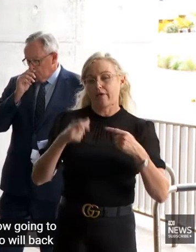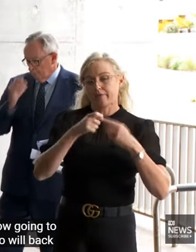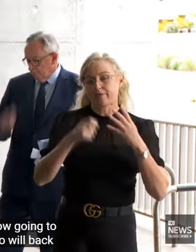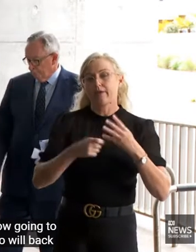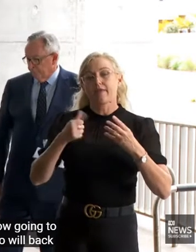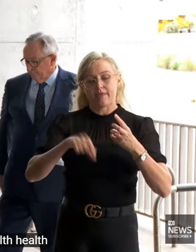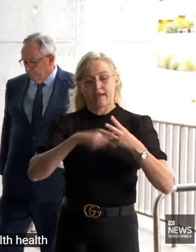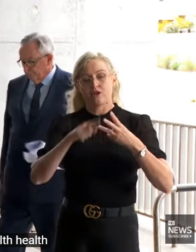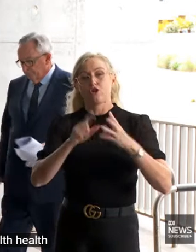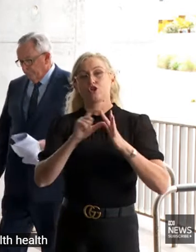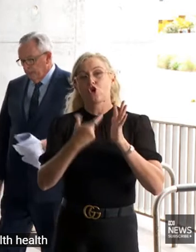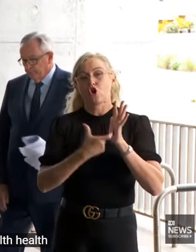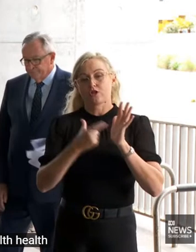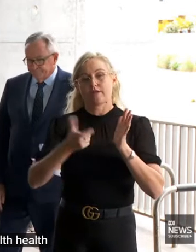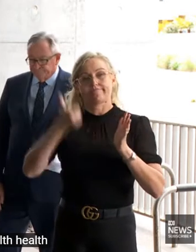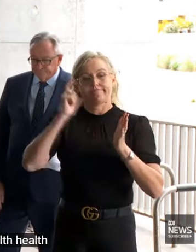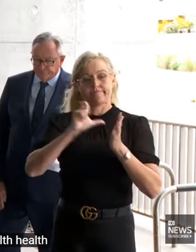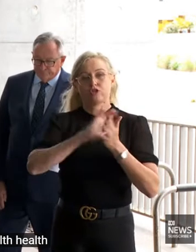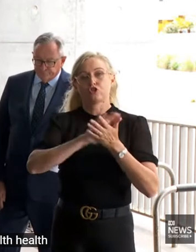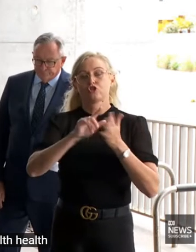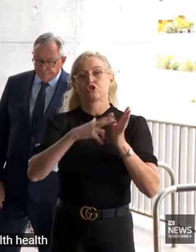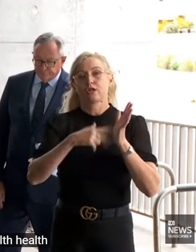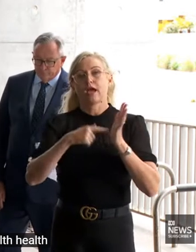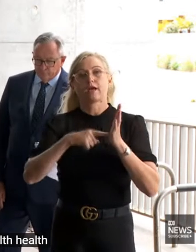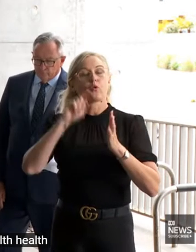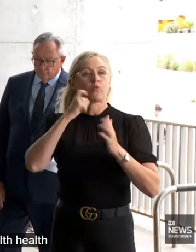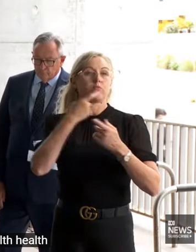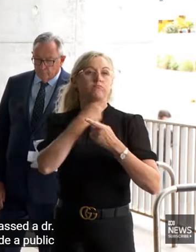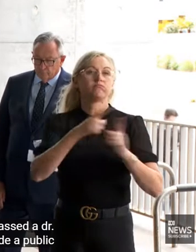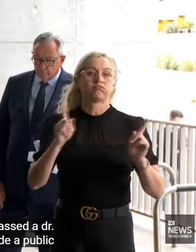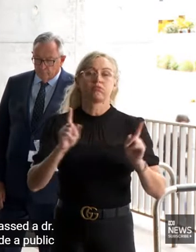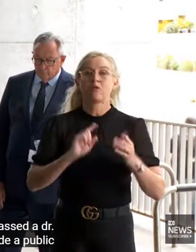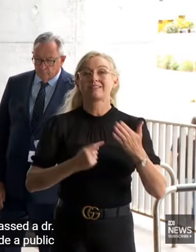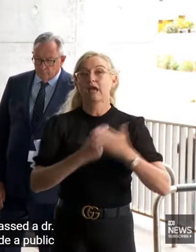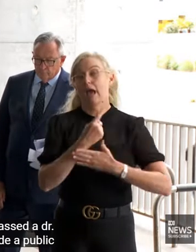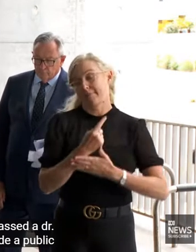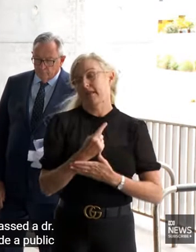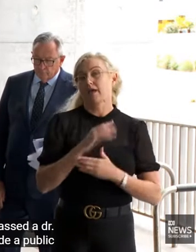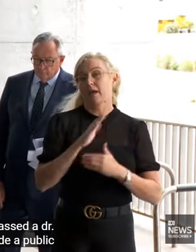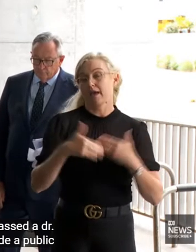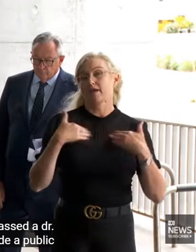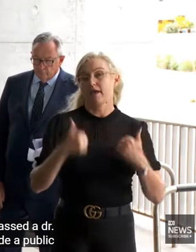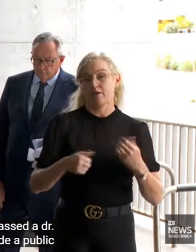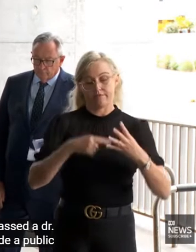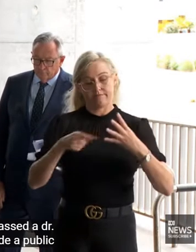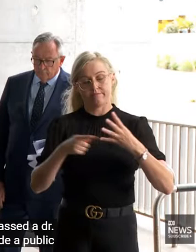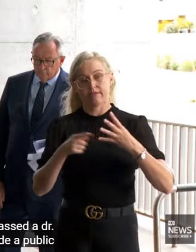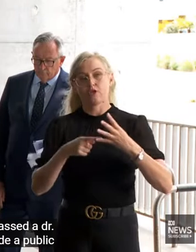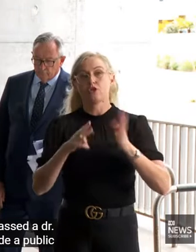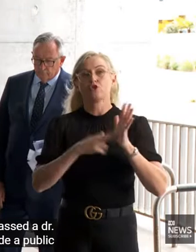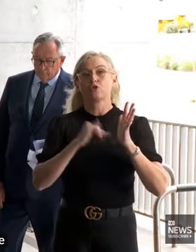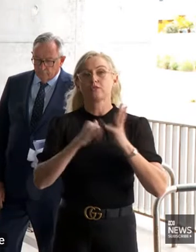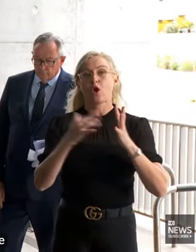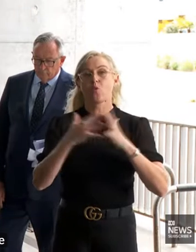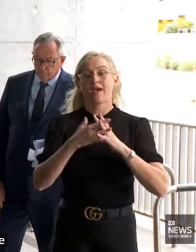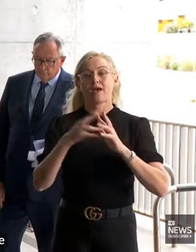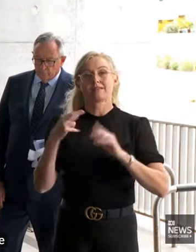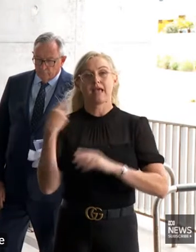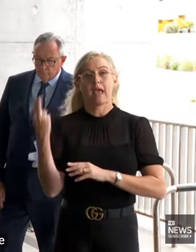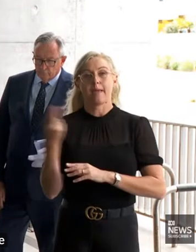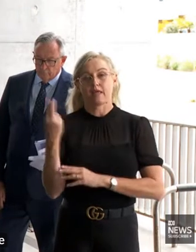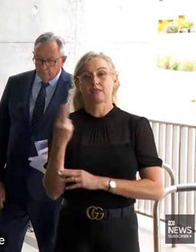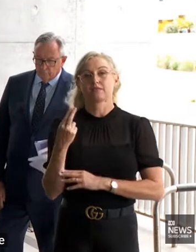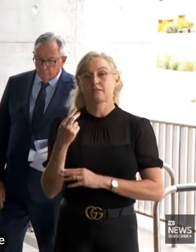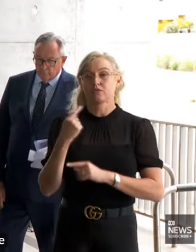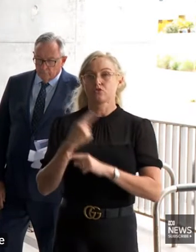to Dr. Kerry Chant, who will provide a public health update. Then we'll hear from New South Wales Ambulance into some of the challenges that we're seeing